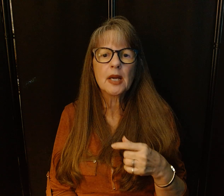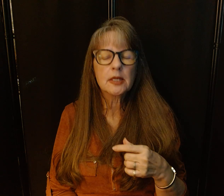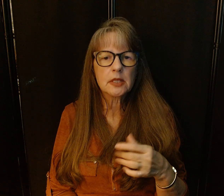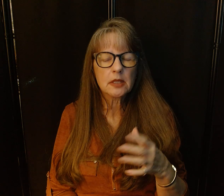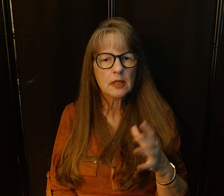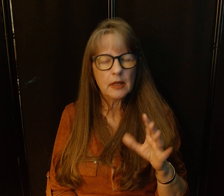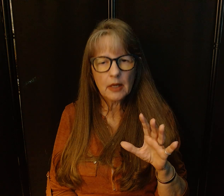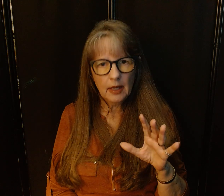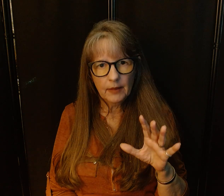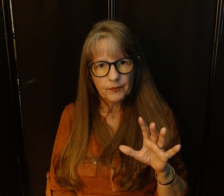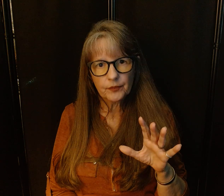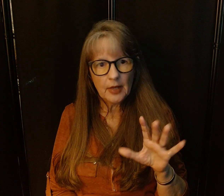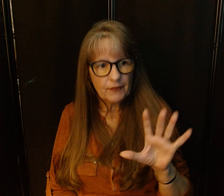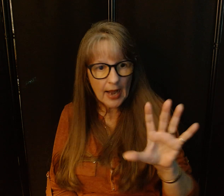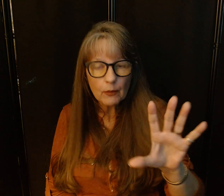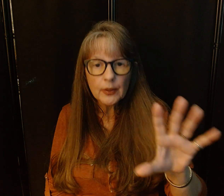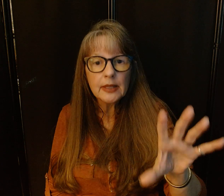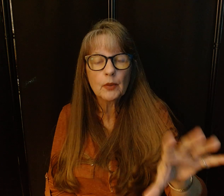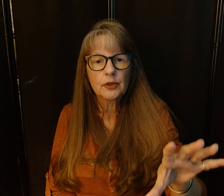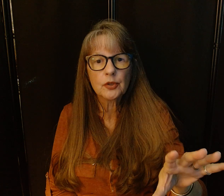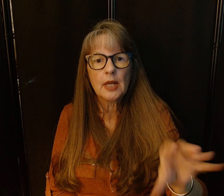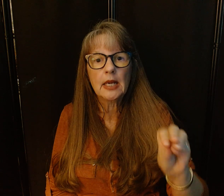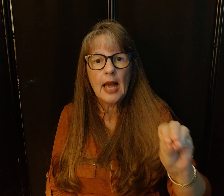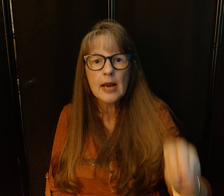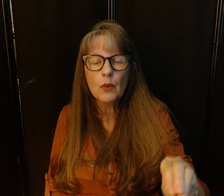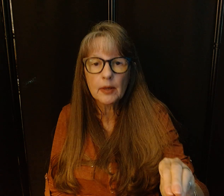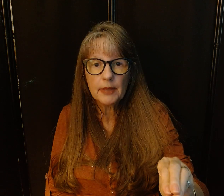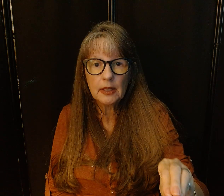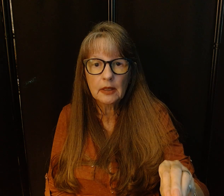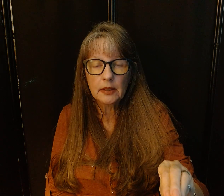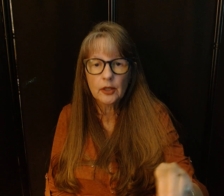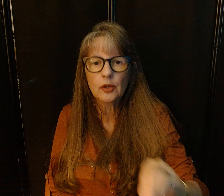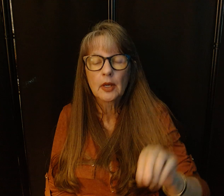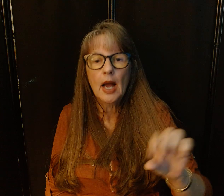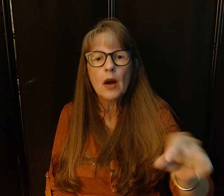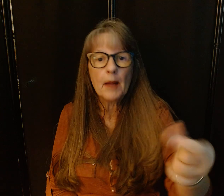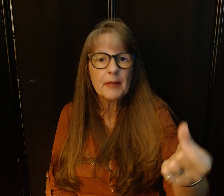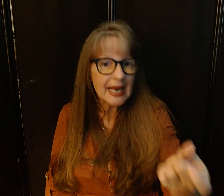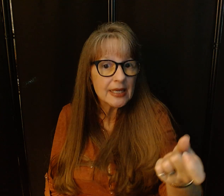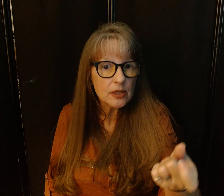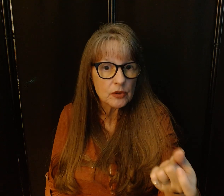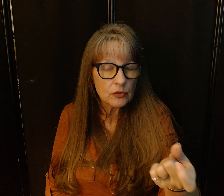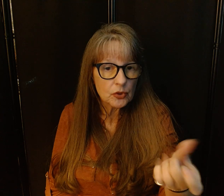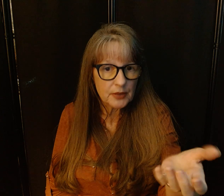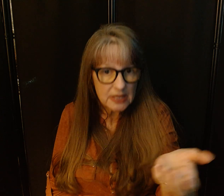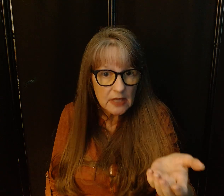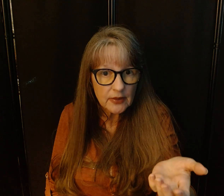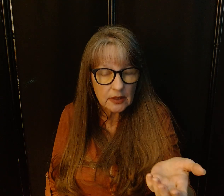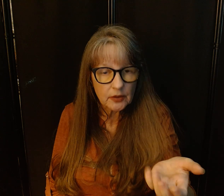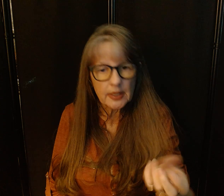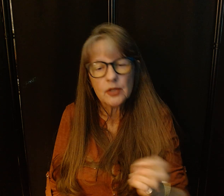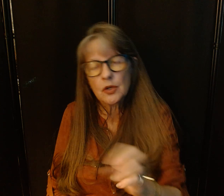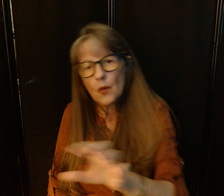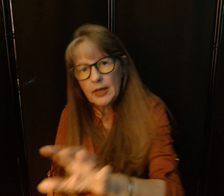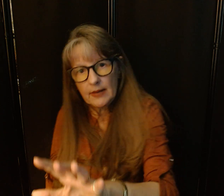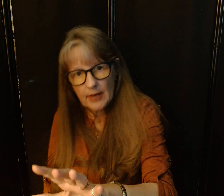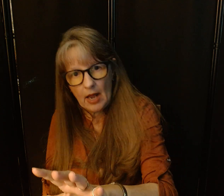because if I'm reading what they're saying, I want to be clear. I mean, I need to receive it clearly, and so I want to give it out